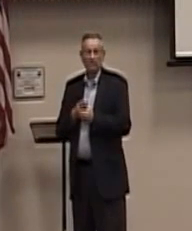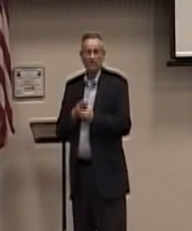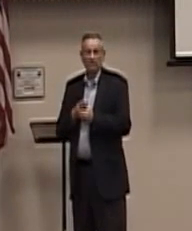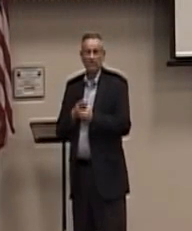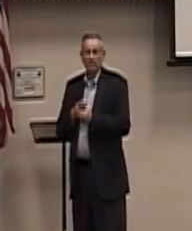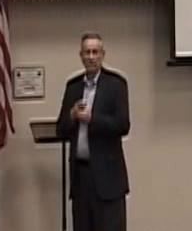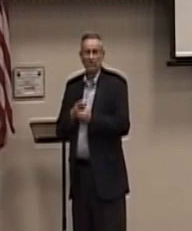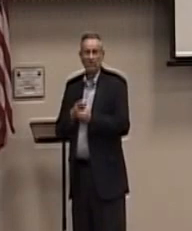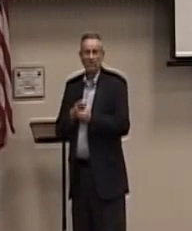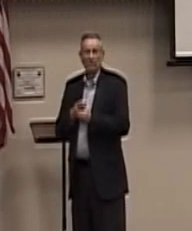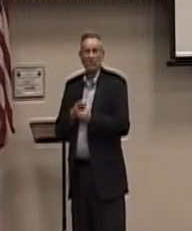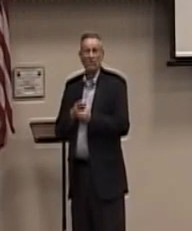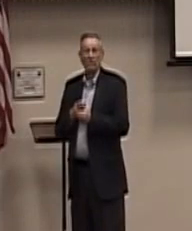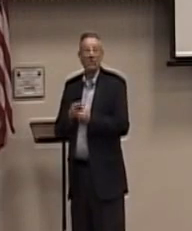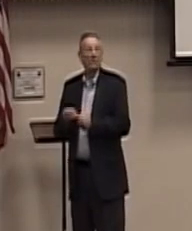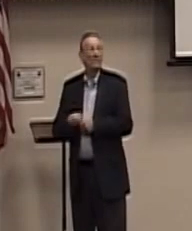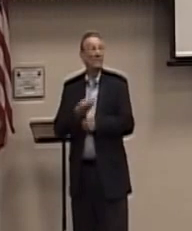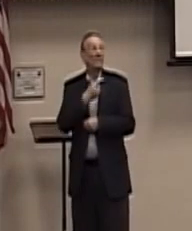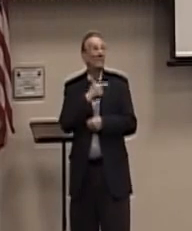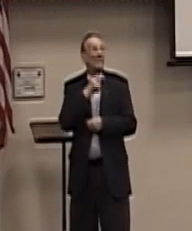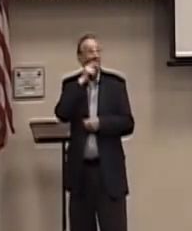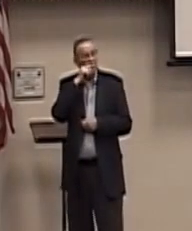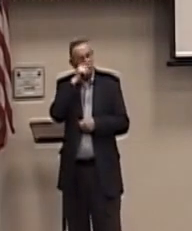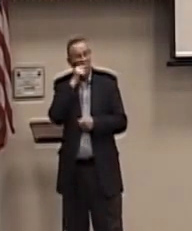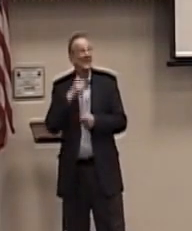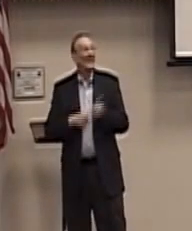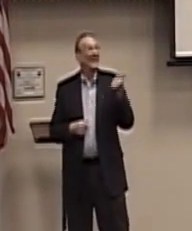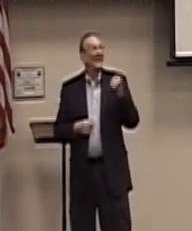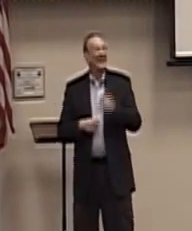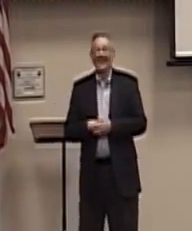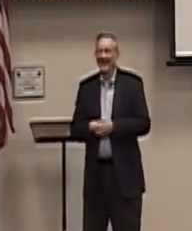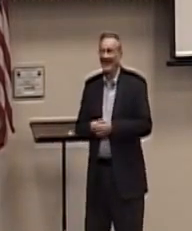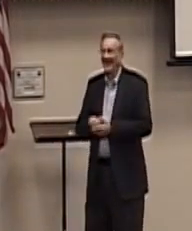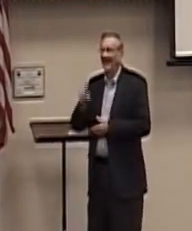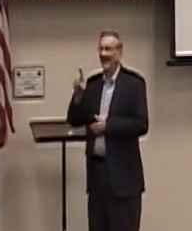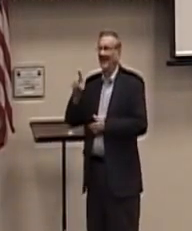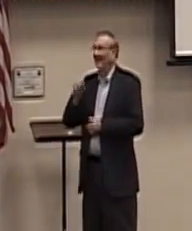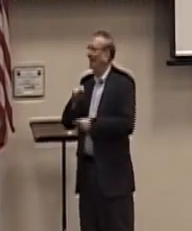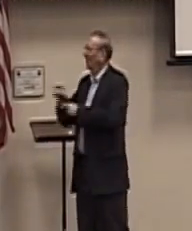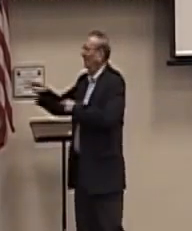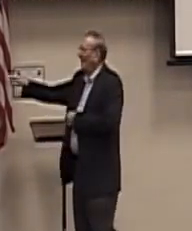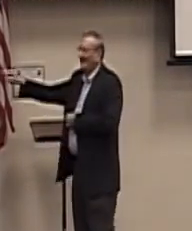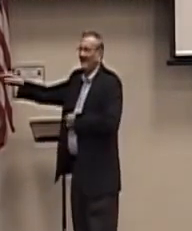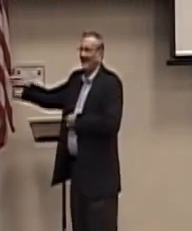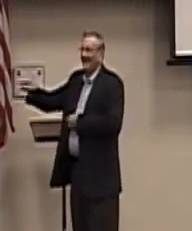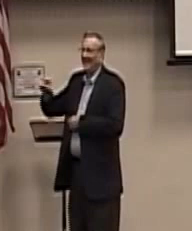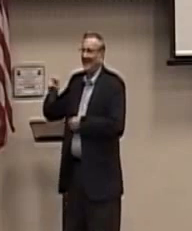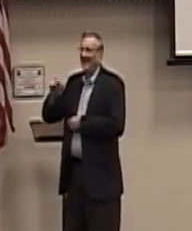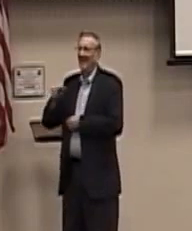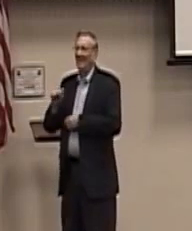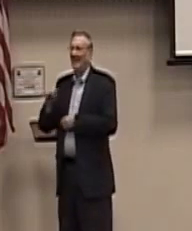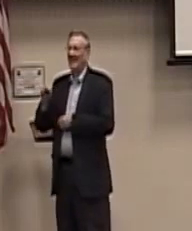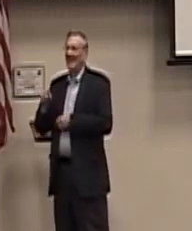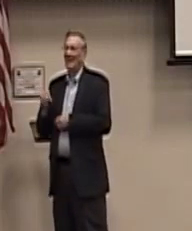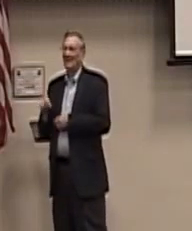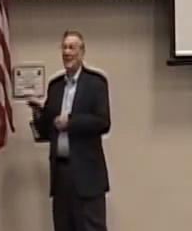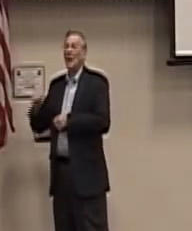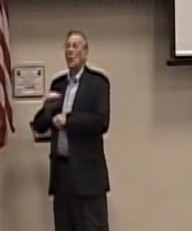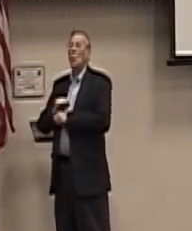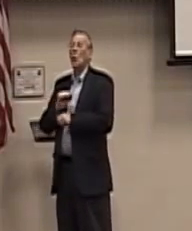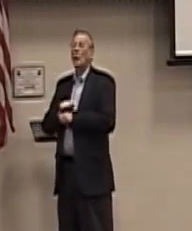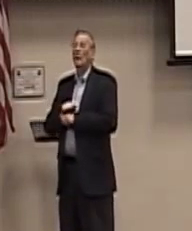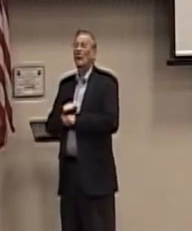would you guys advance that for me? I may be messing up something here. There we go. David and Olivia Nelson. They're working